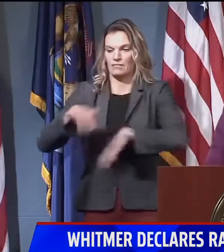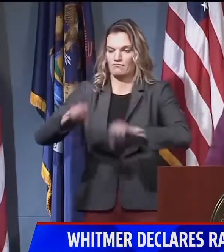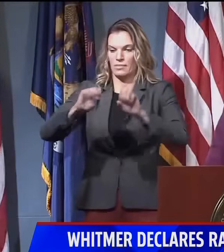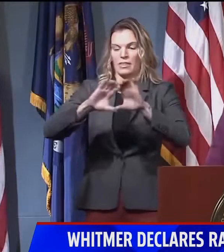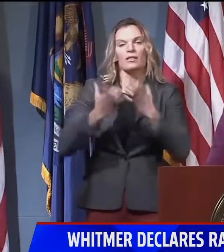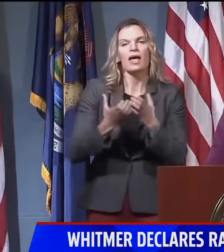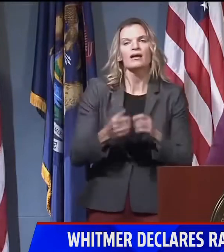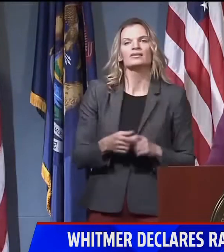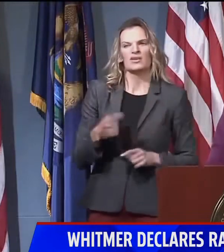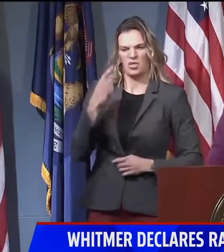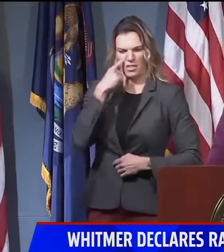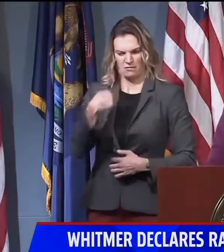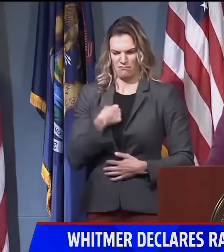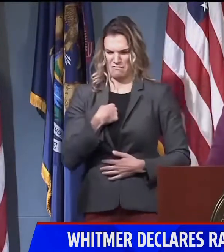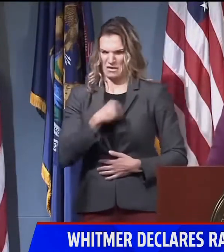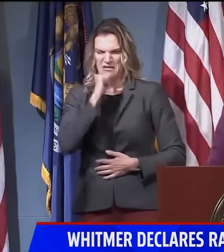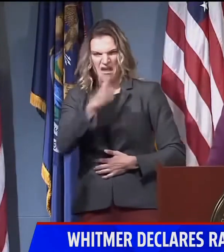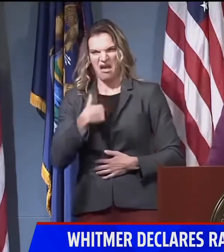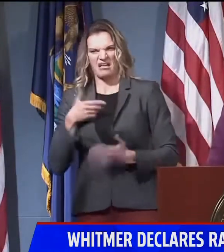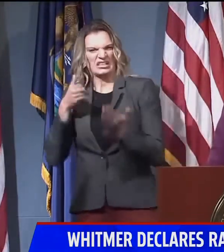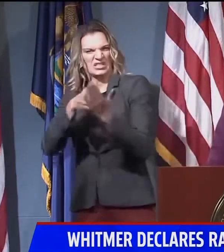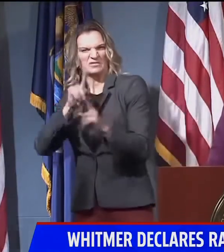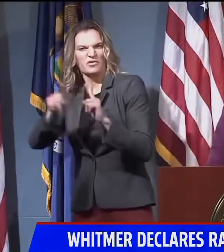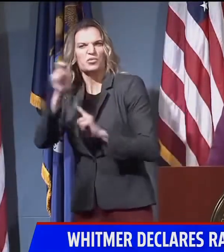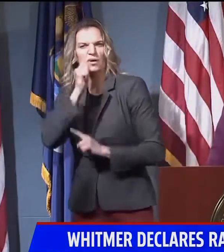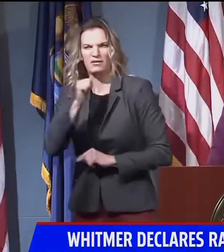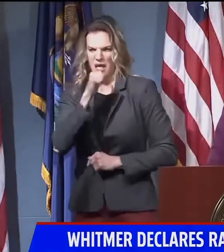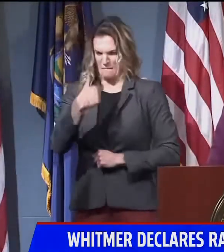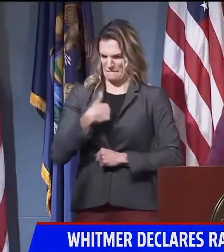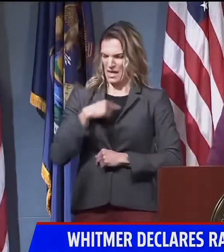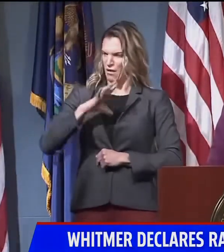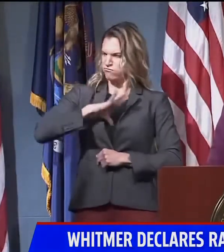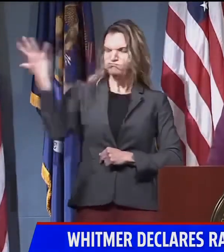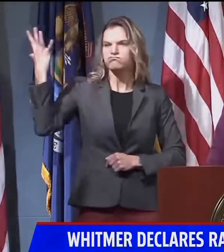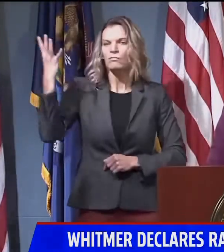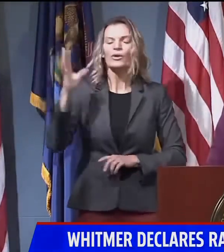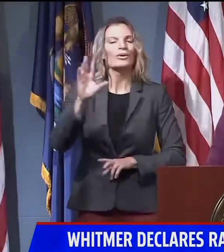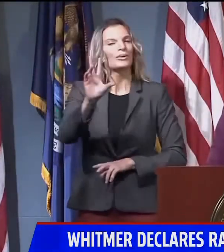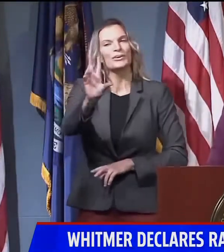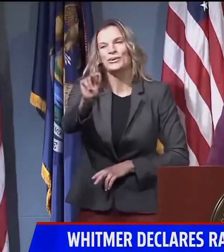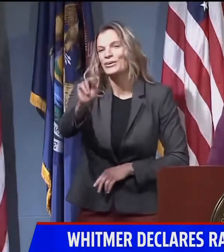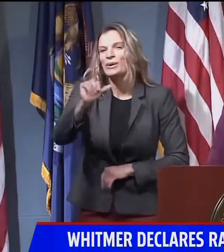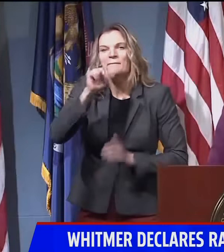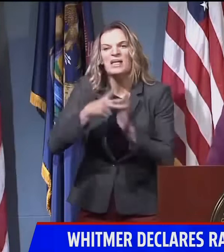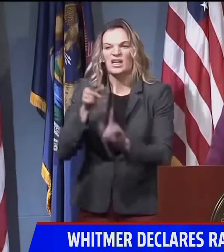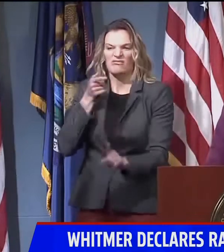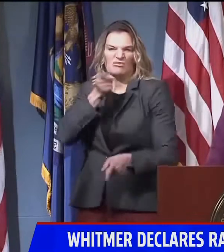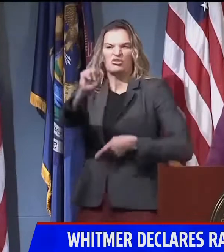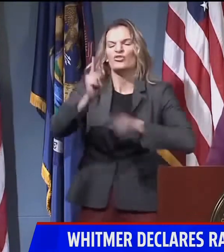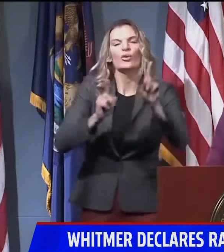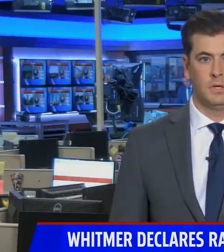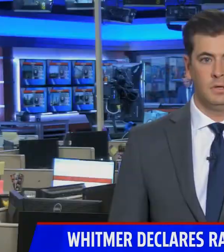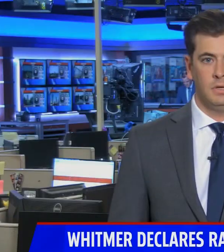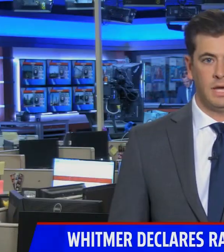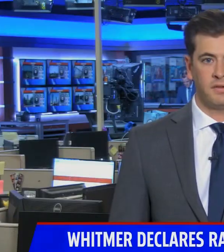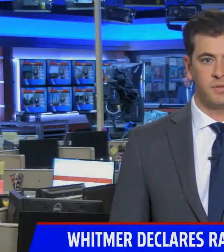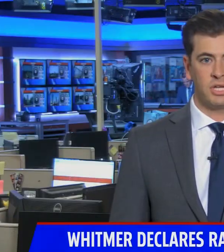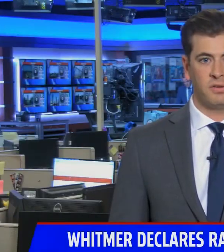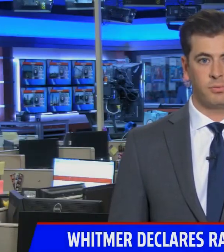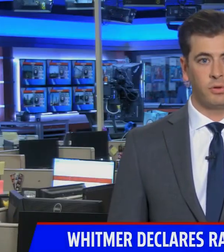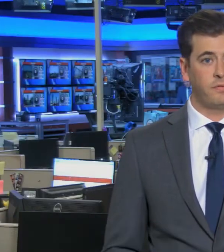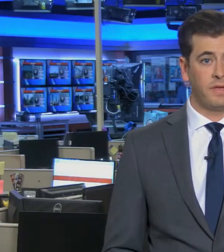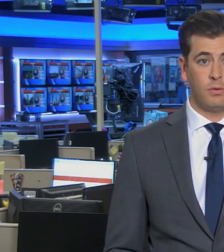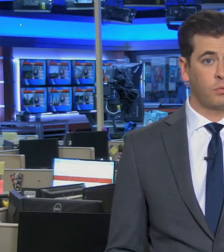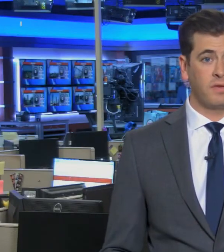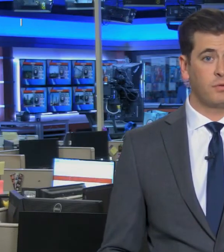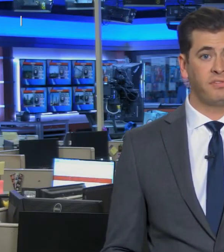raised. It's just a fact, and that's why we've got to acknowledge it and seek to address it. And guys, Michigan